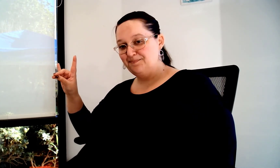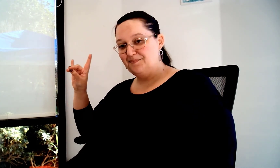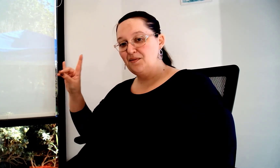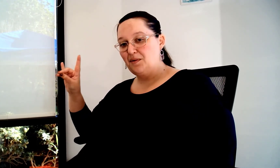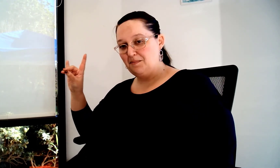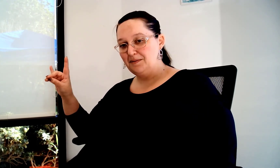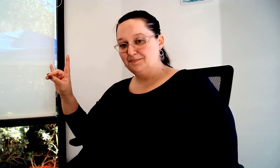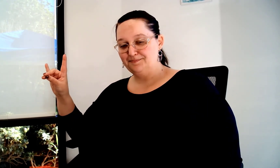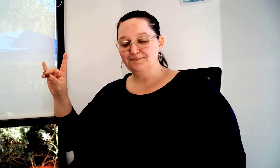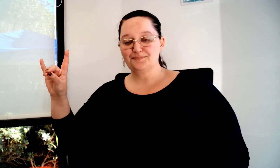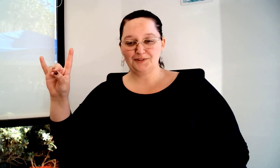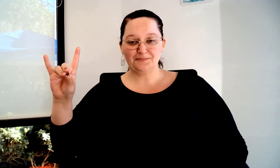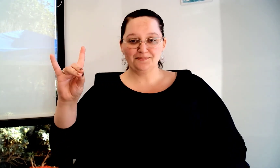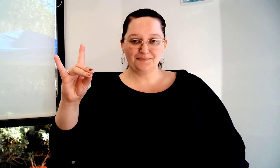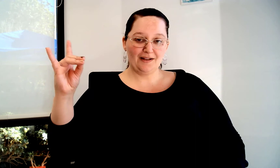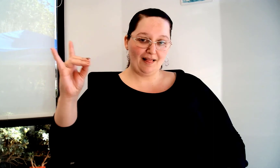Push forward twice, llama.